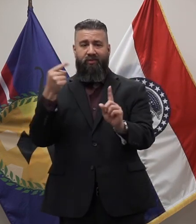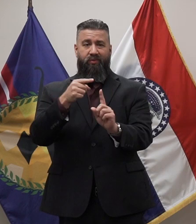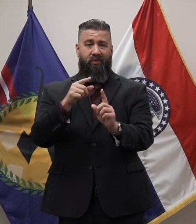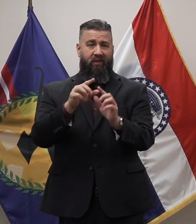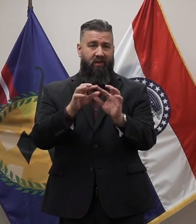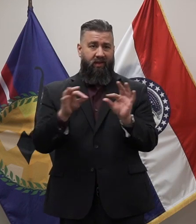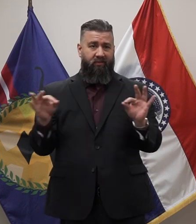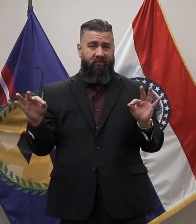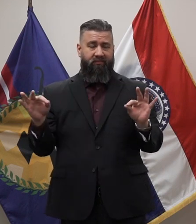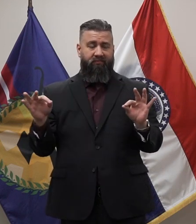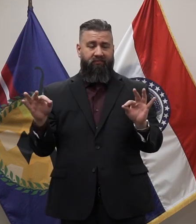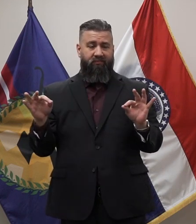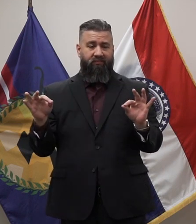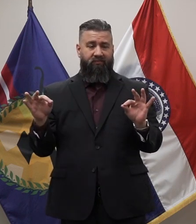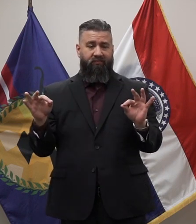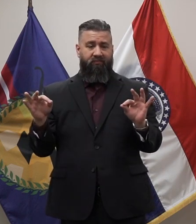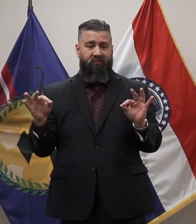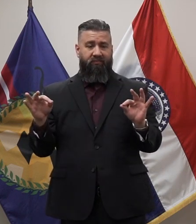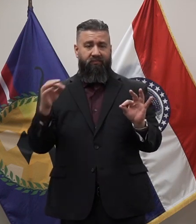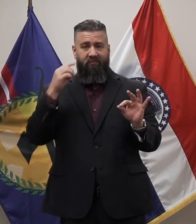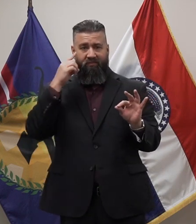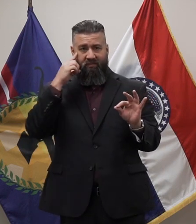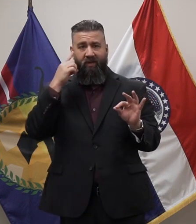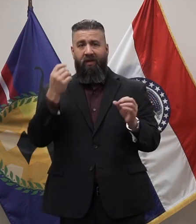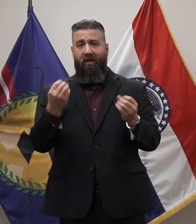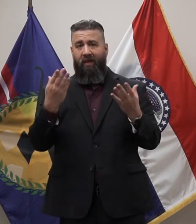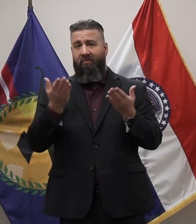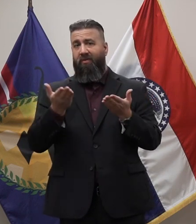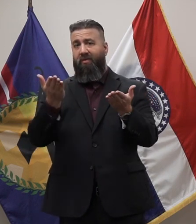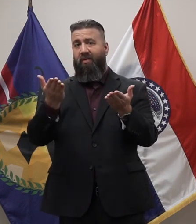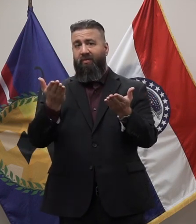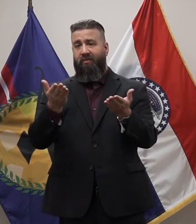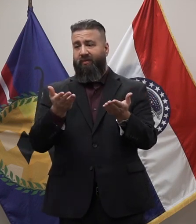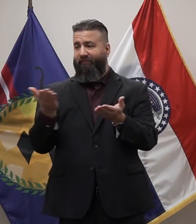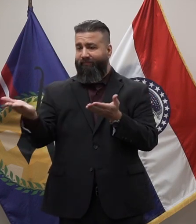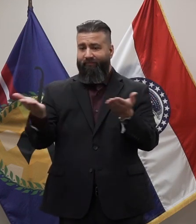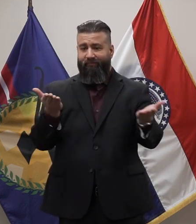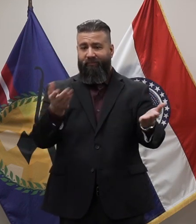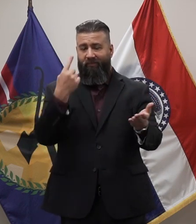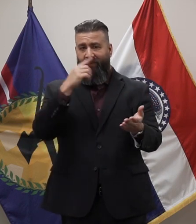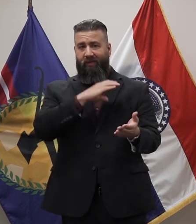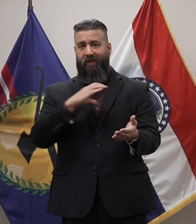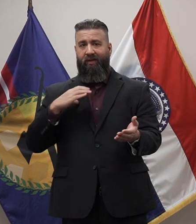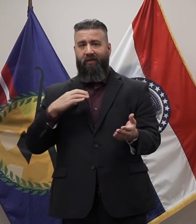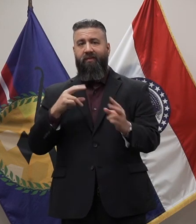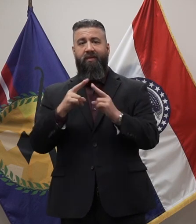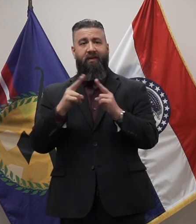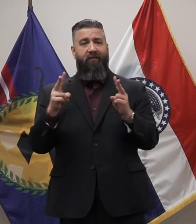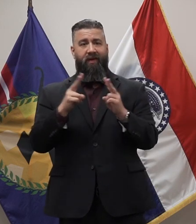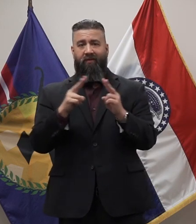concerns that we have. I think there's a lot of proposals in front of the council, and it's a very, very